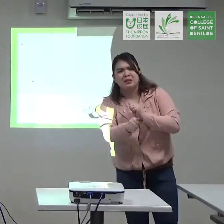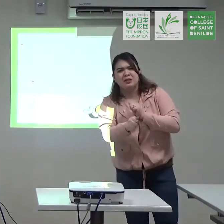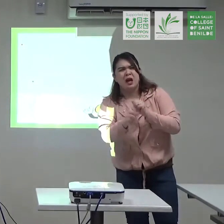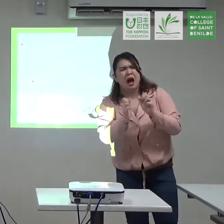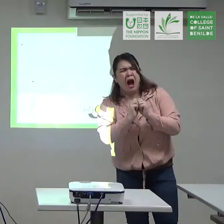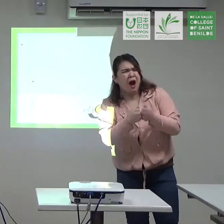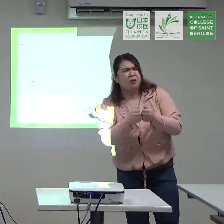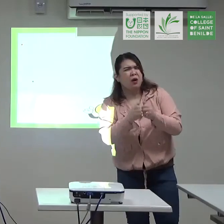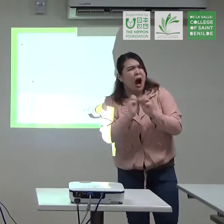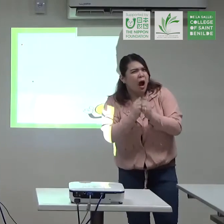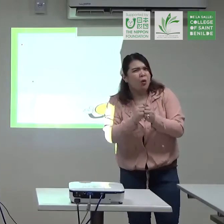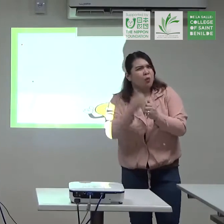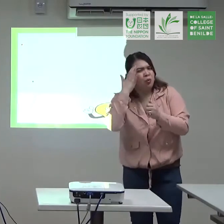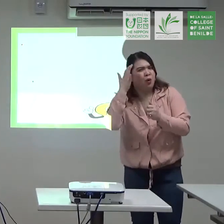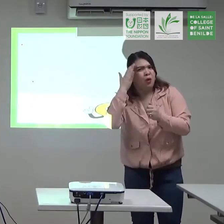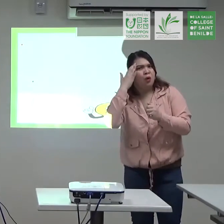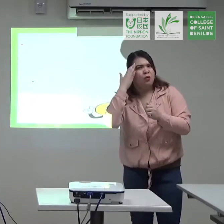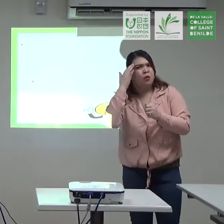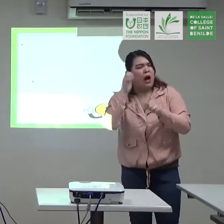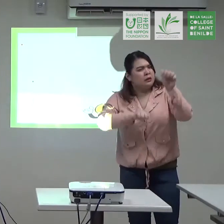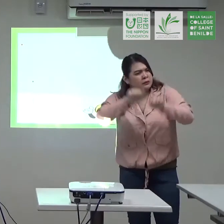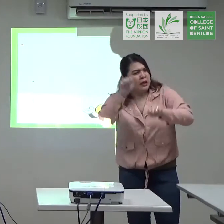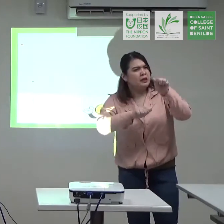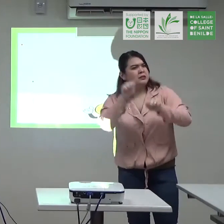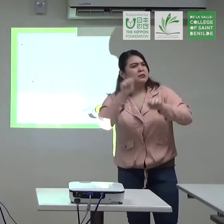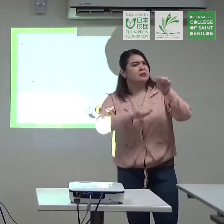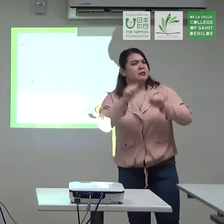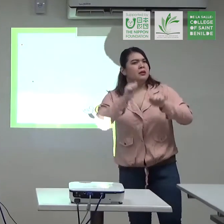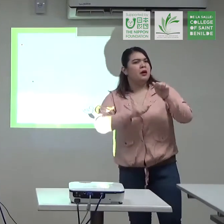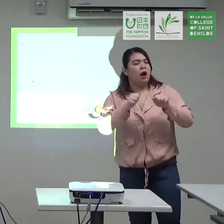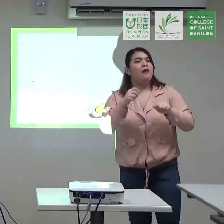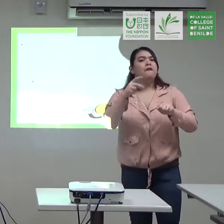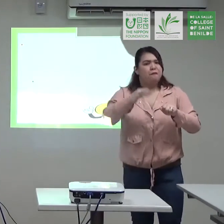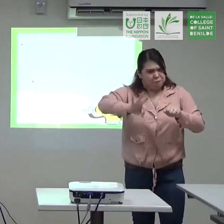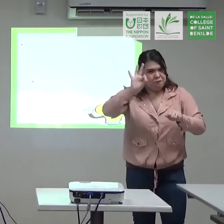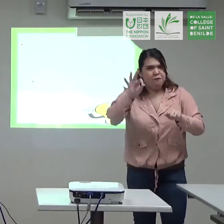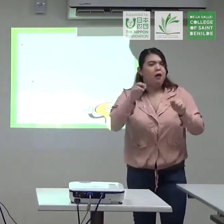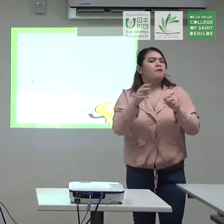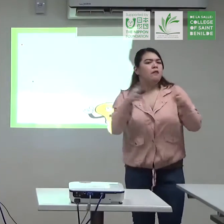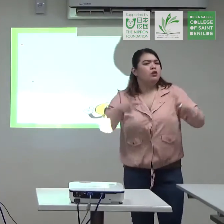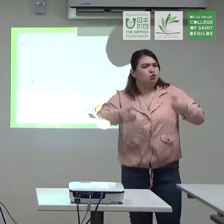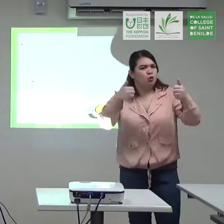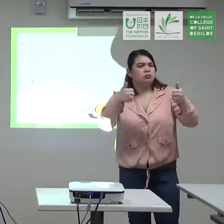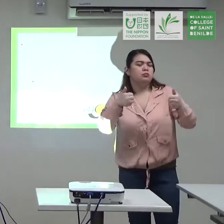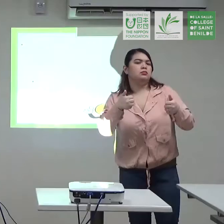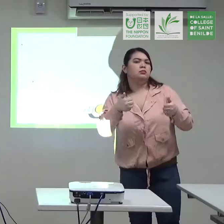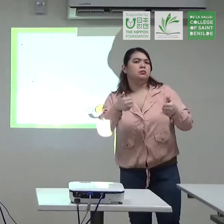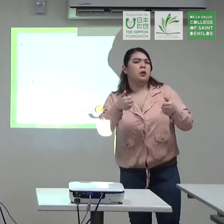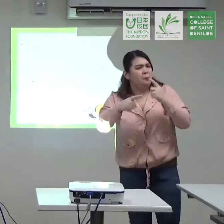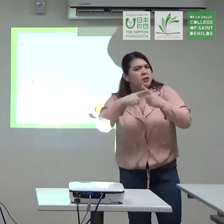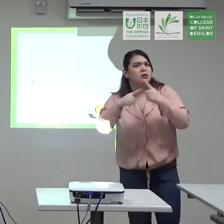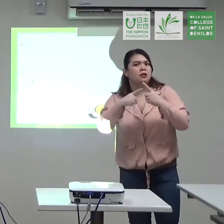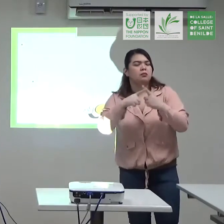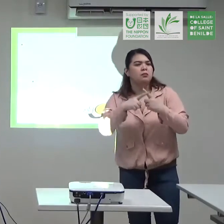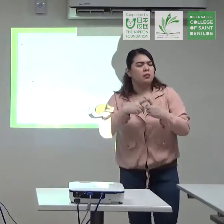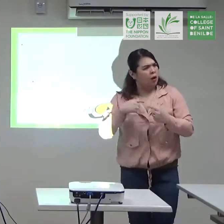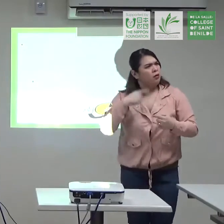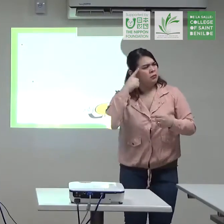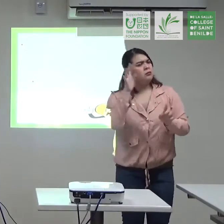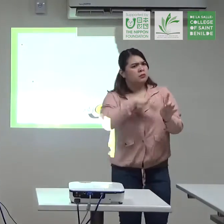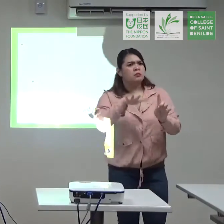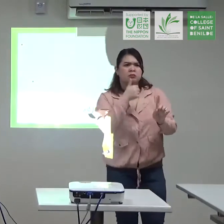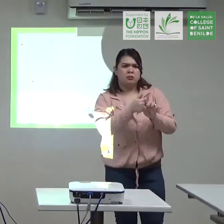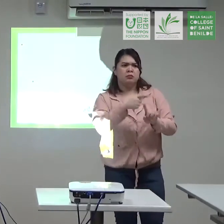How do you track the performance of a person? Very good, positive yun. Sabi ko, it's good pala rin.